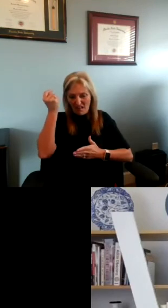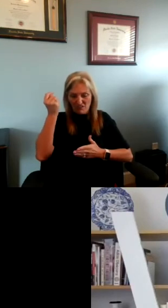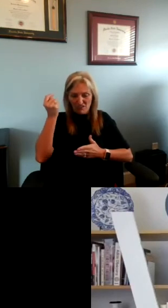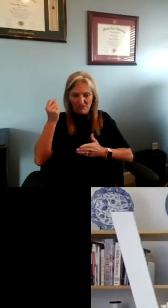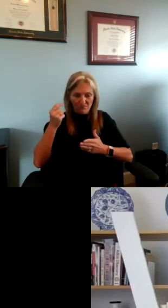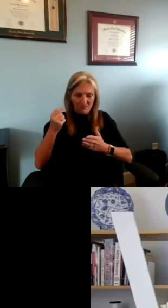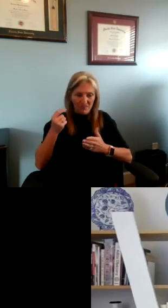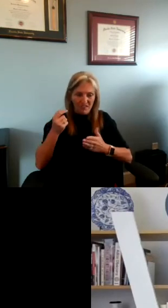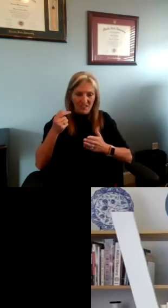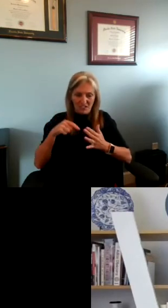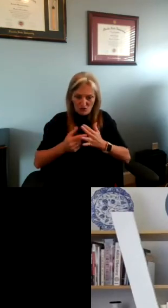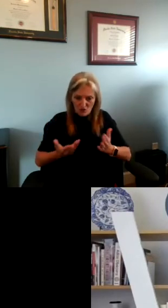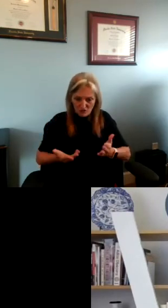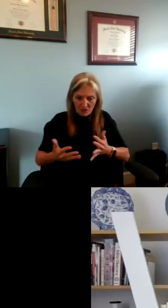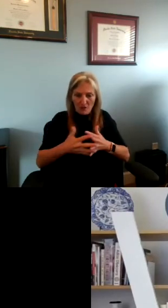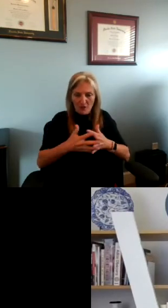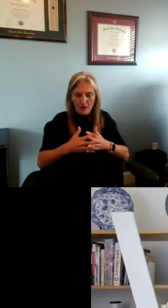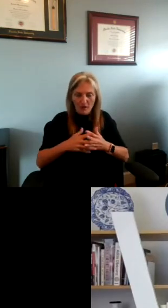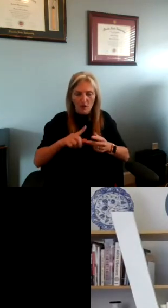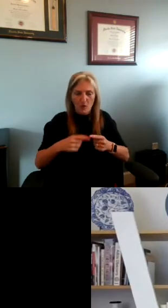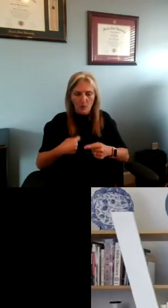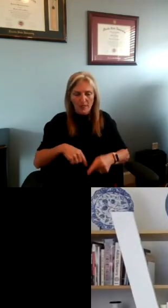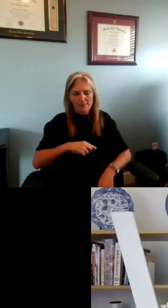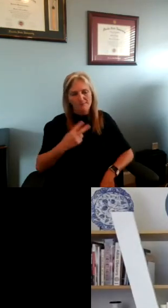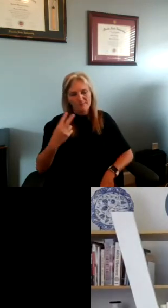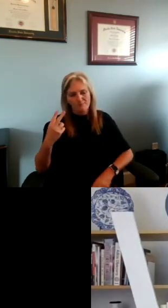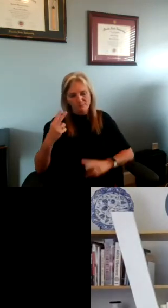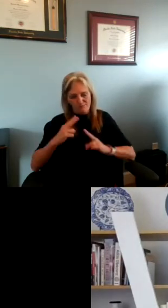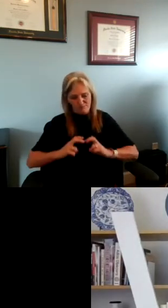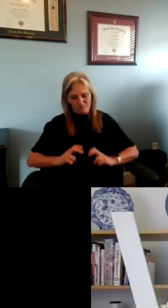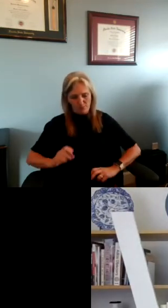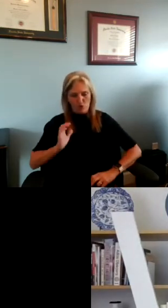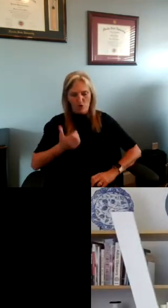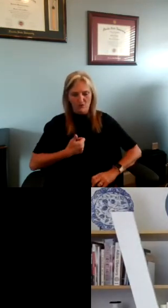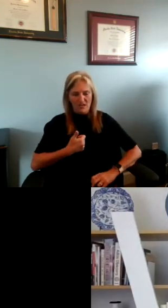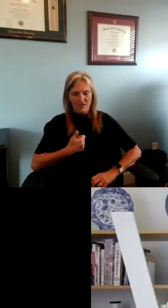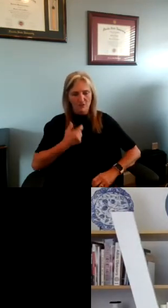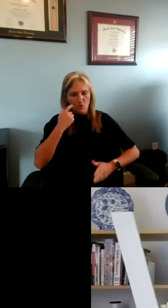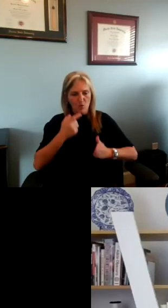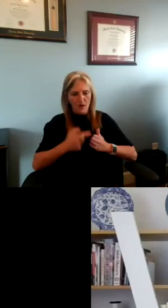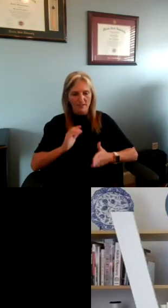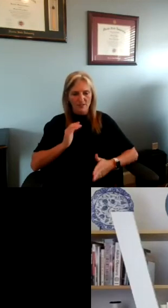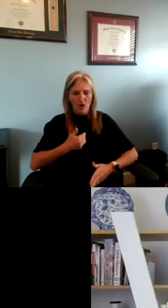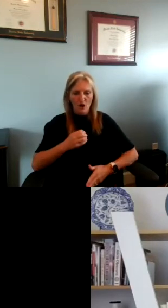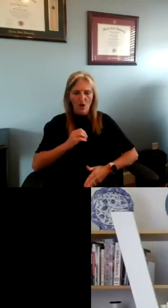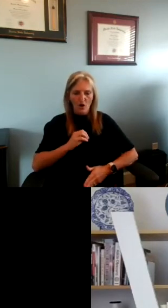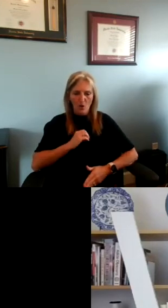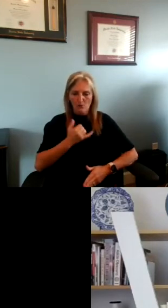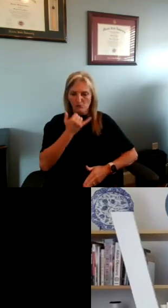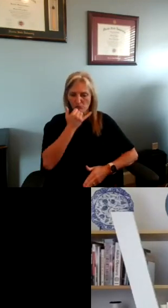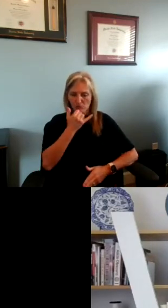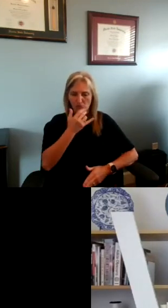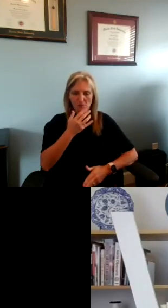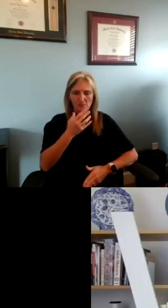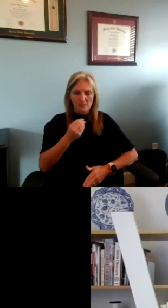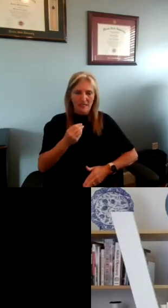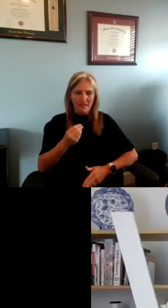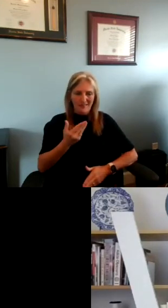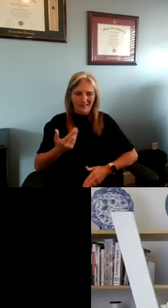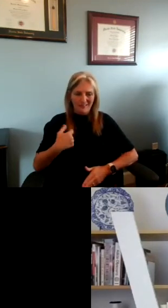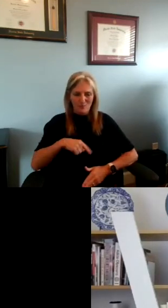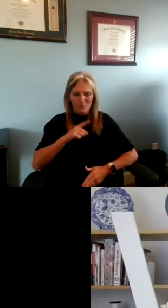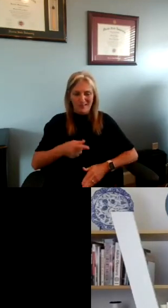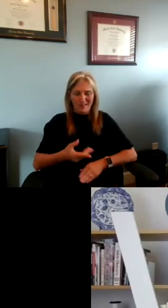It starts when we can look at ourselves and recognize our own flaws and shortcomings, and therefore be a little bit